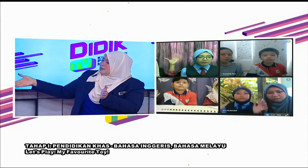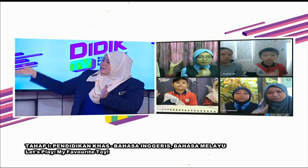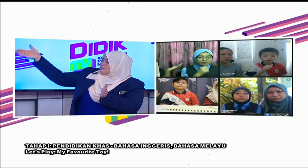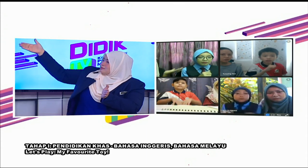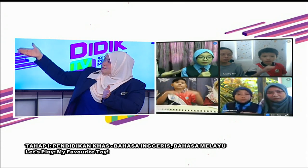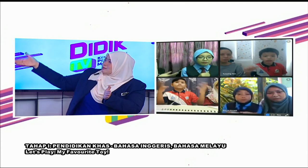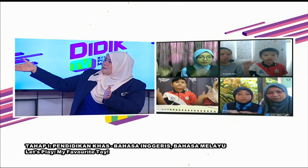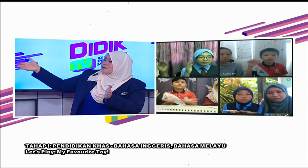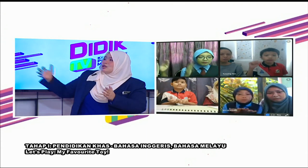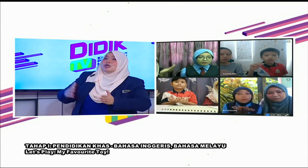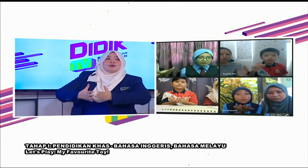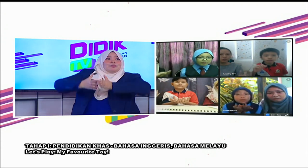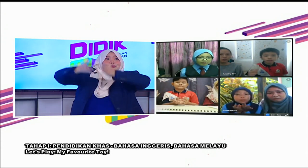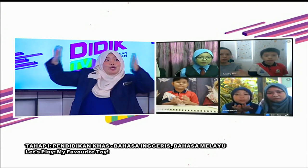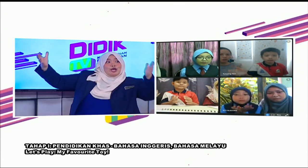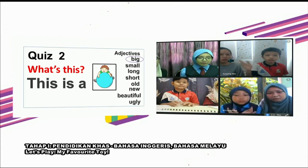What?